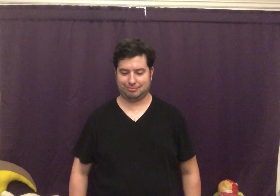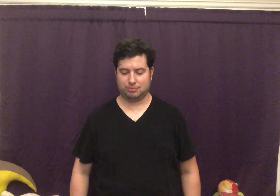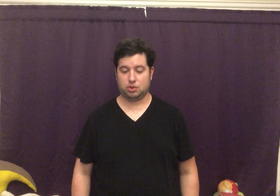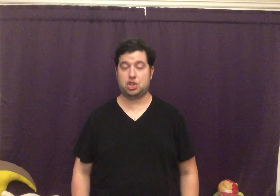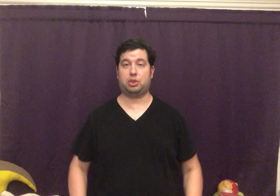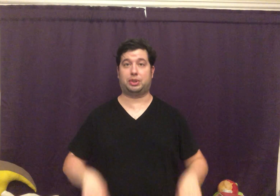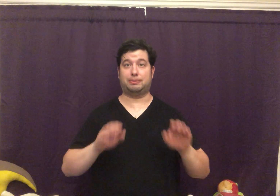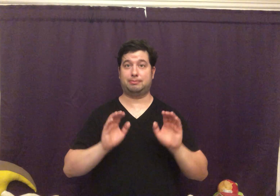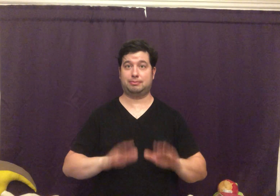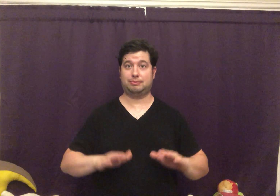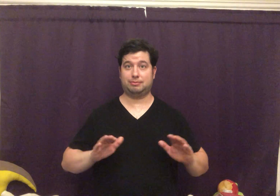Children.